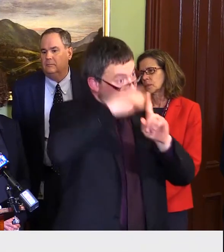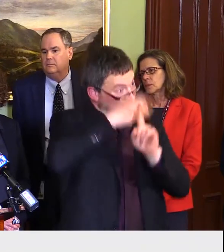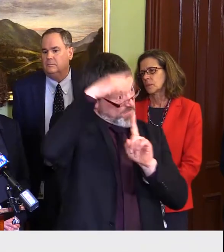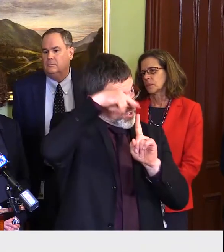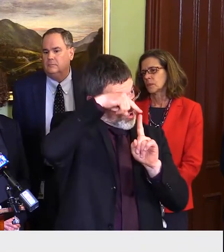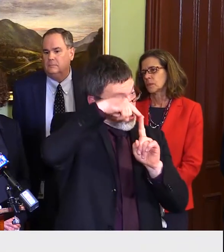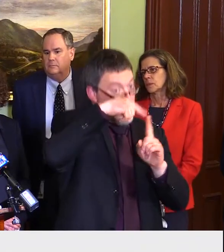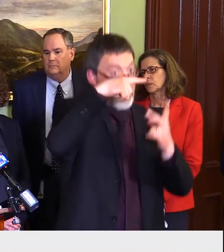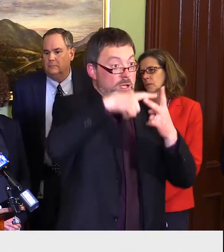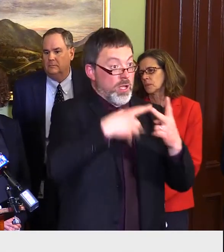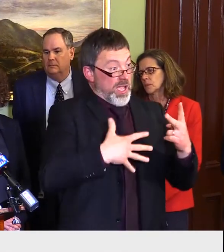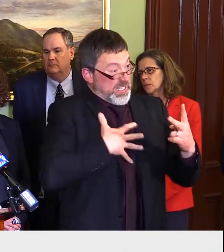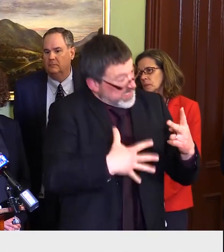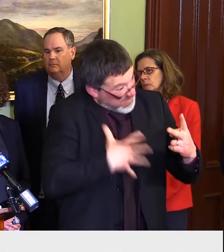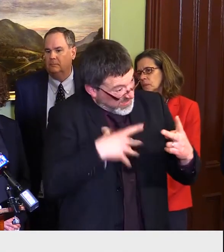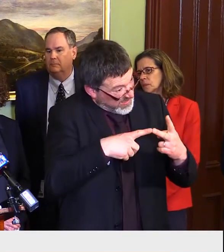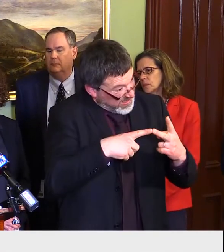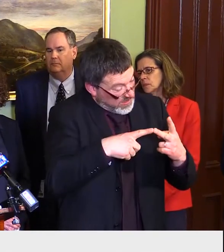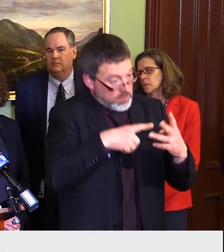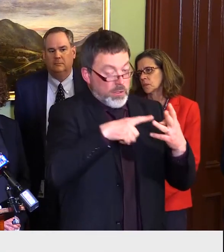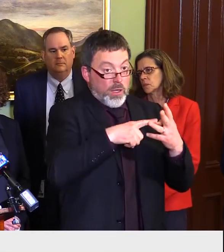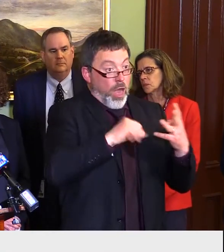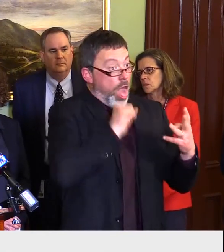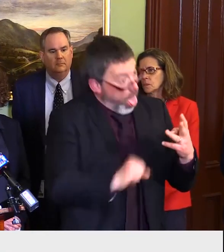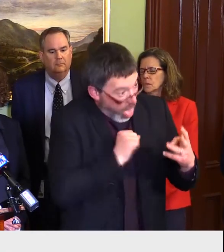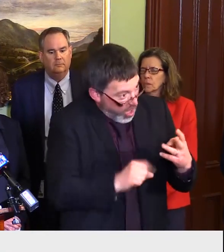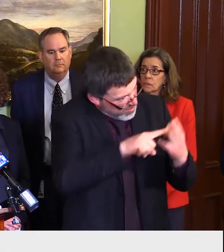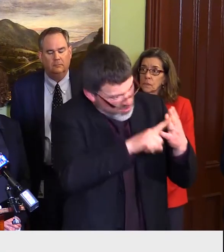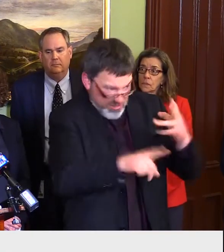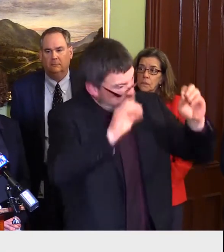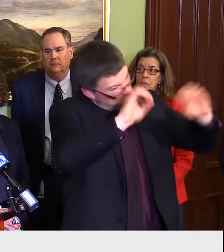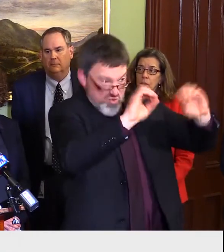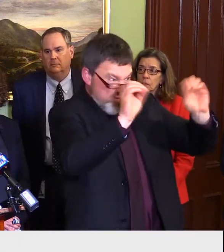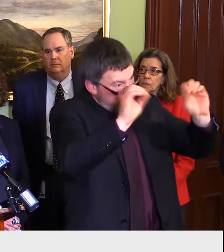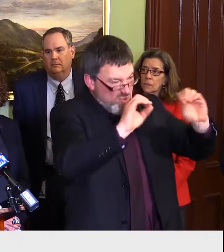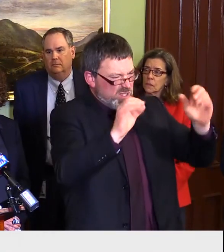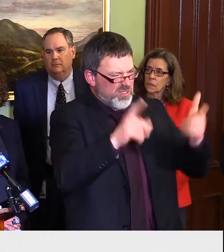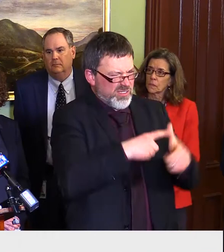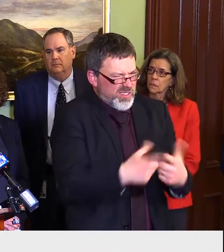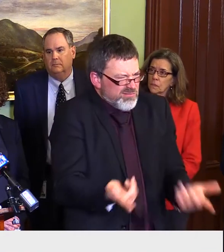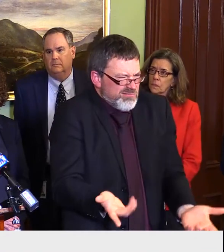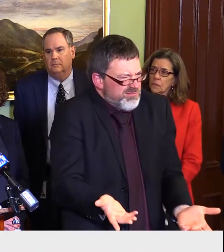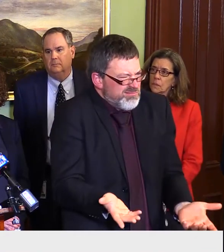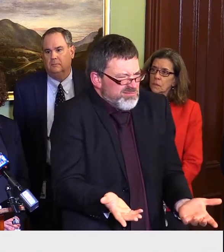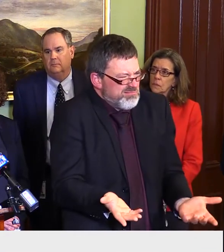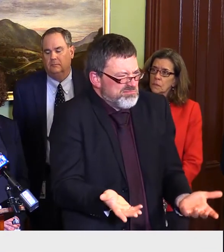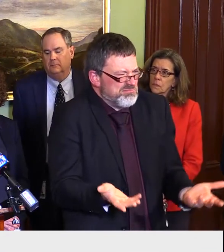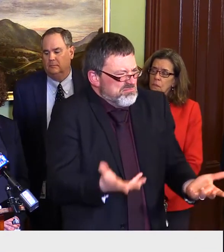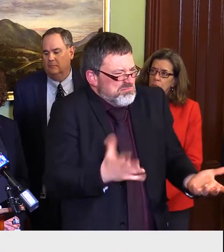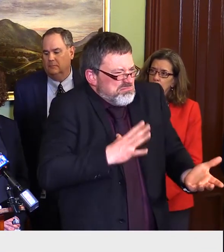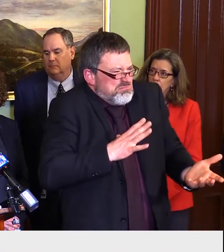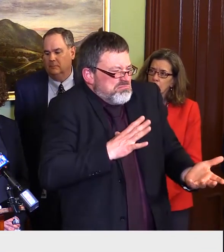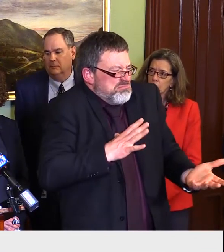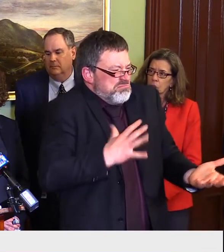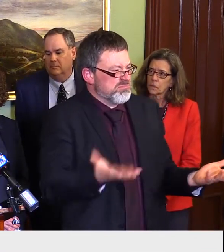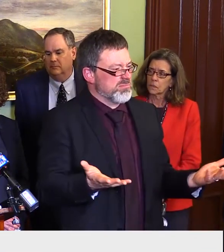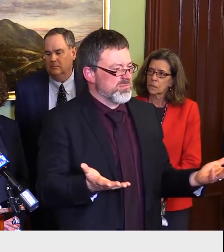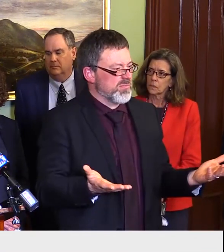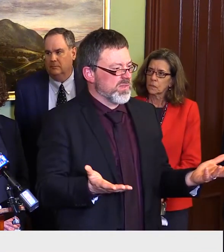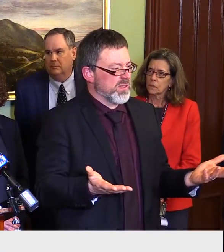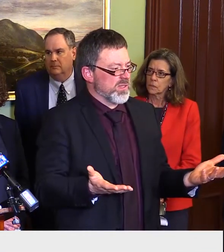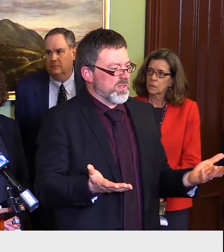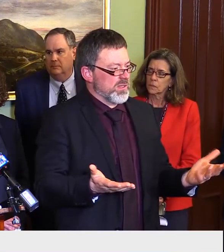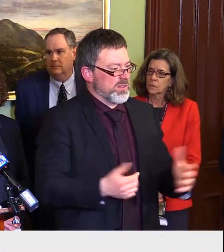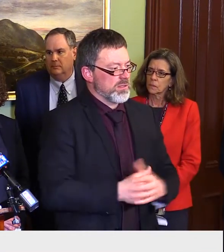any of the conditions or symptoms that would warrant a test. And if they had, they could have come forward and we would have